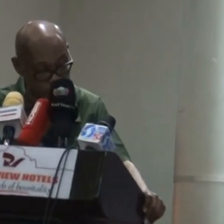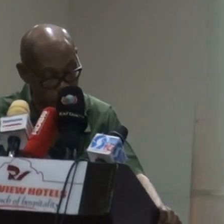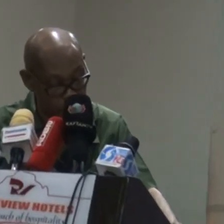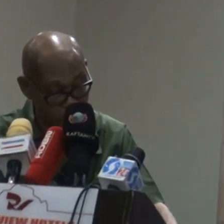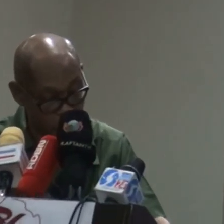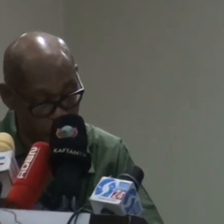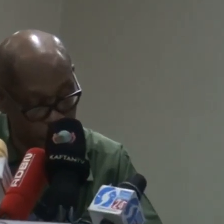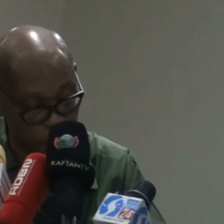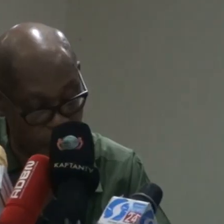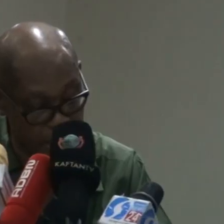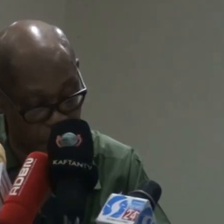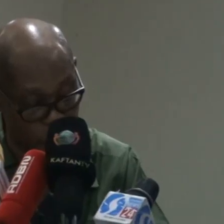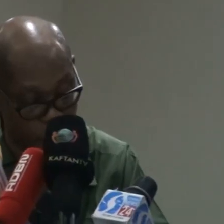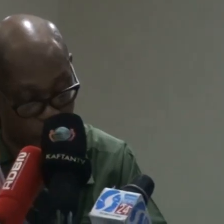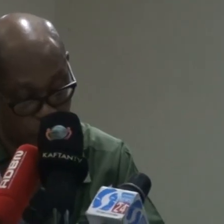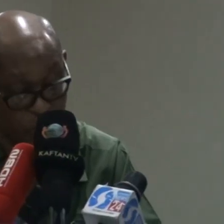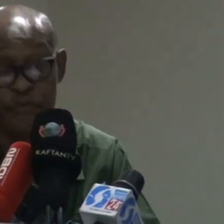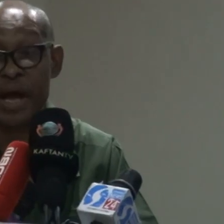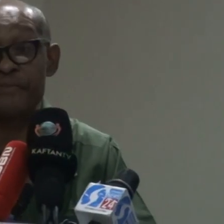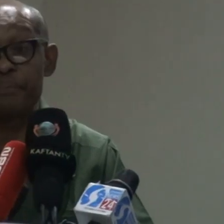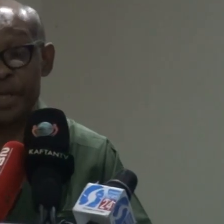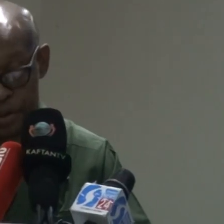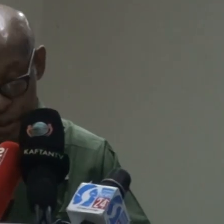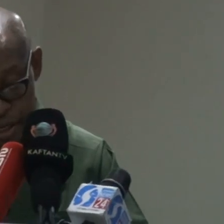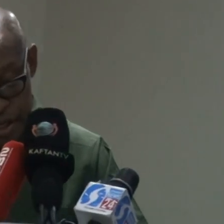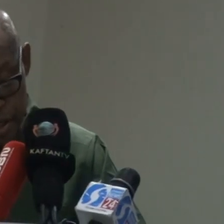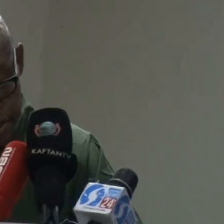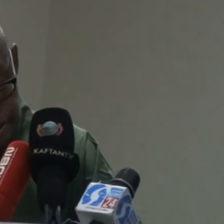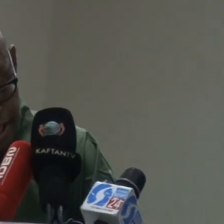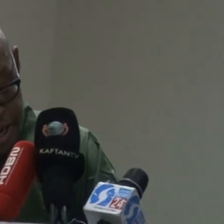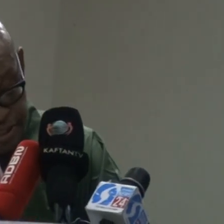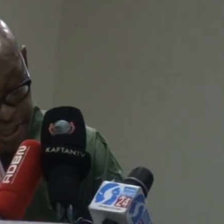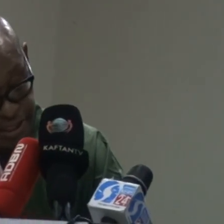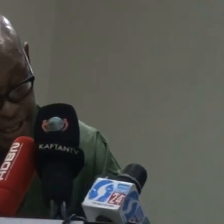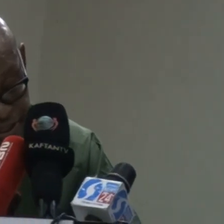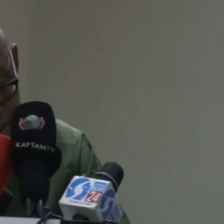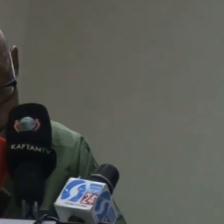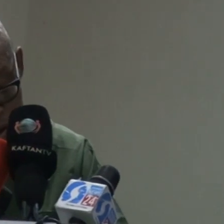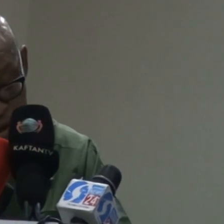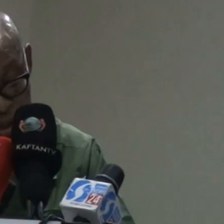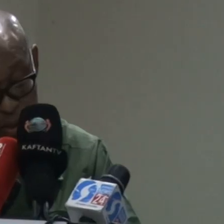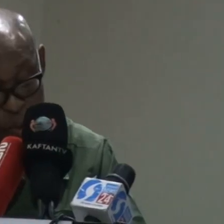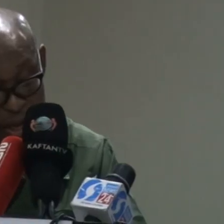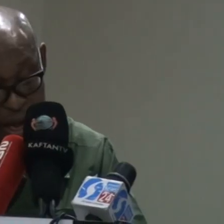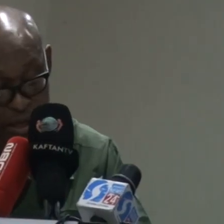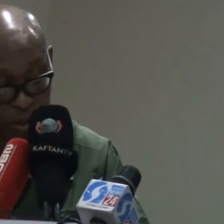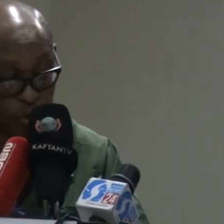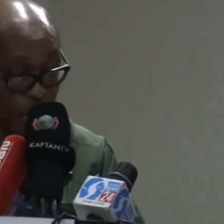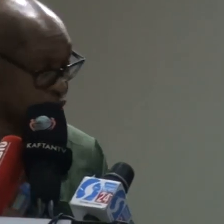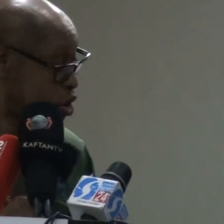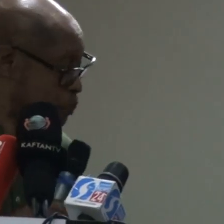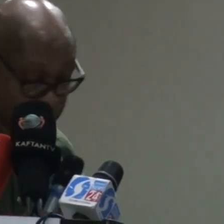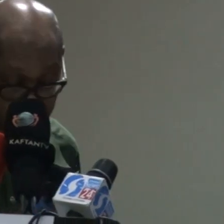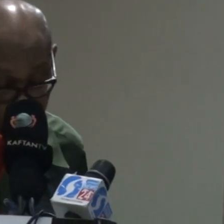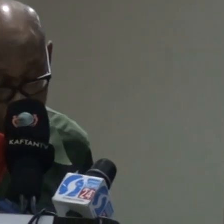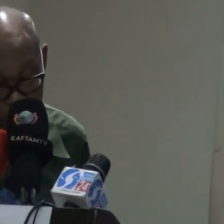144.665 trillion, coming up to 94.25 billion. The challenge is that we are